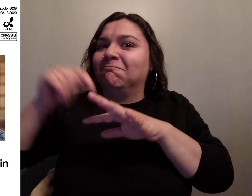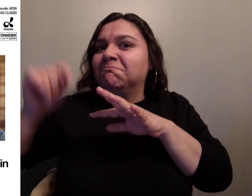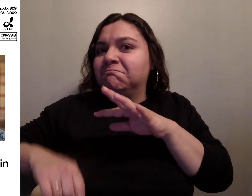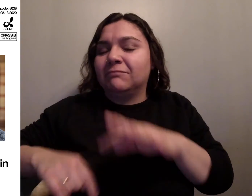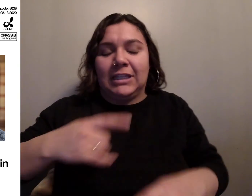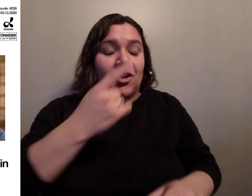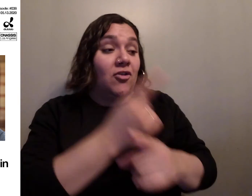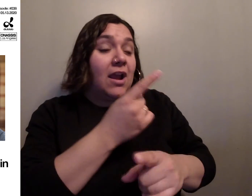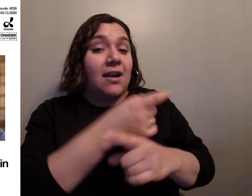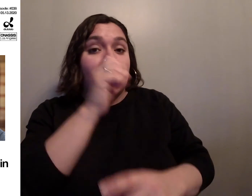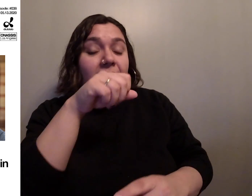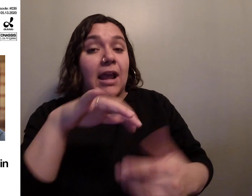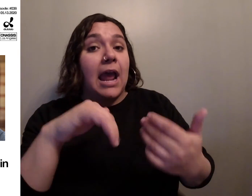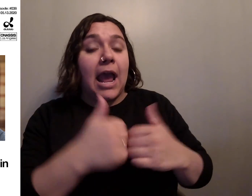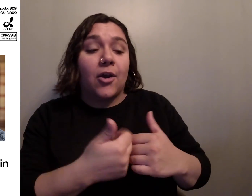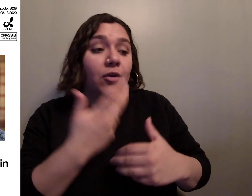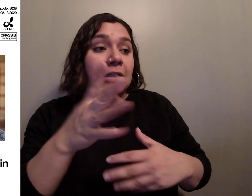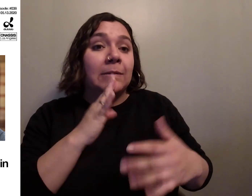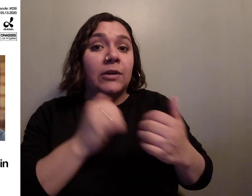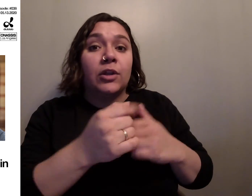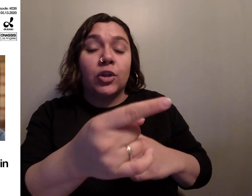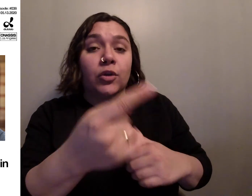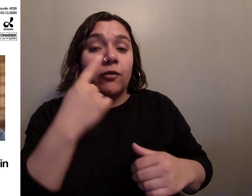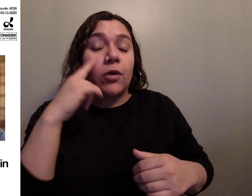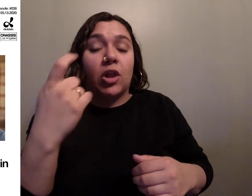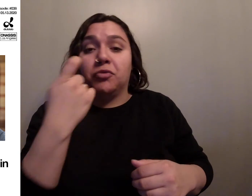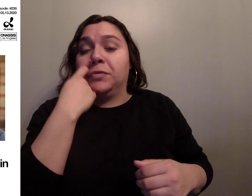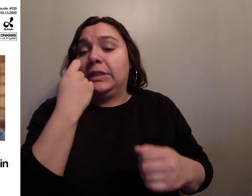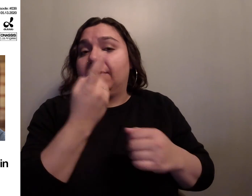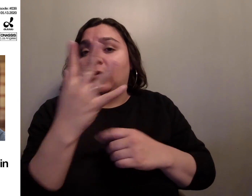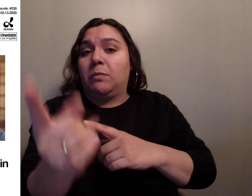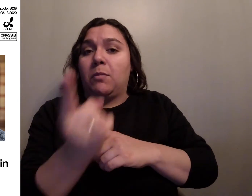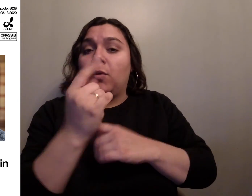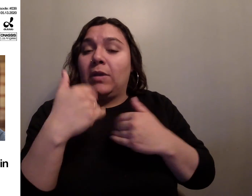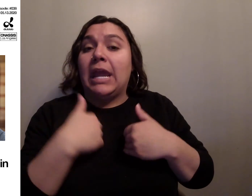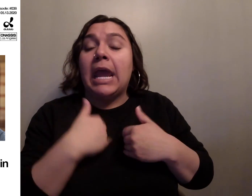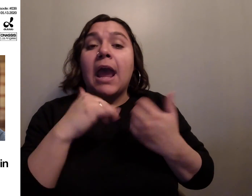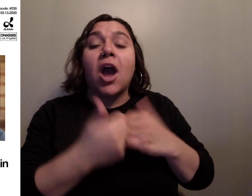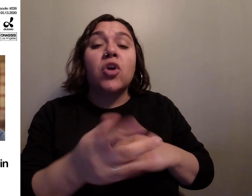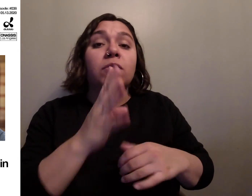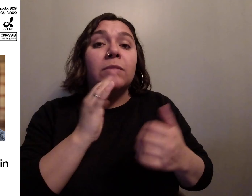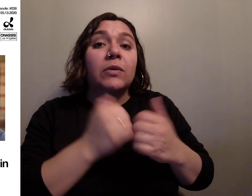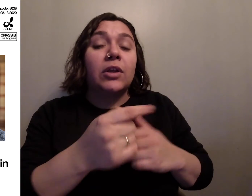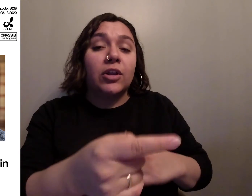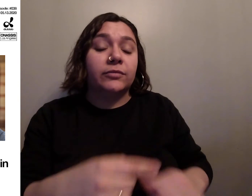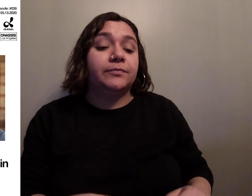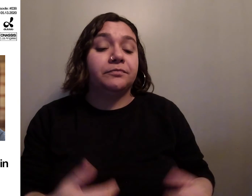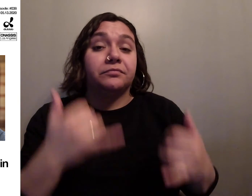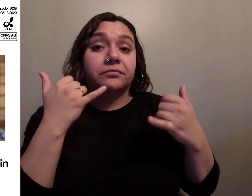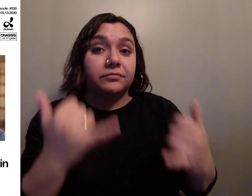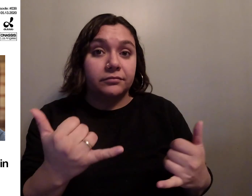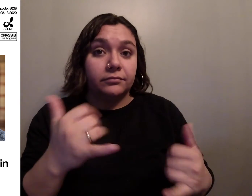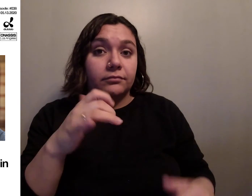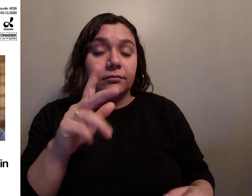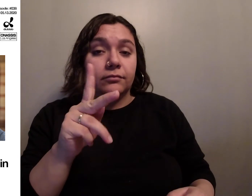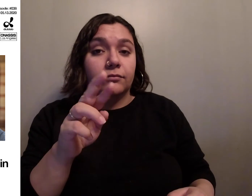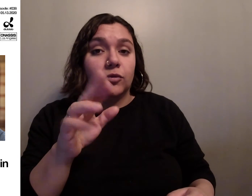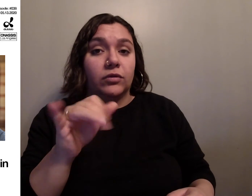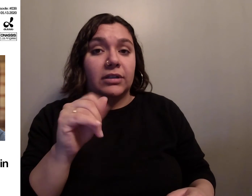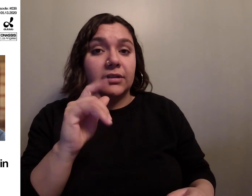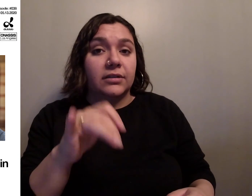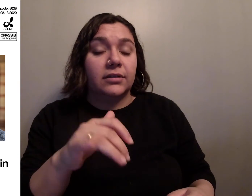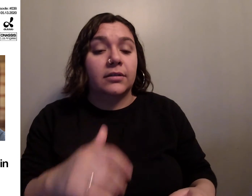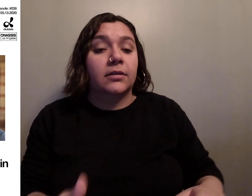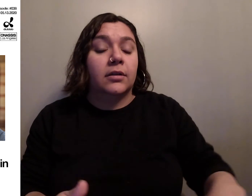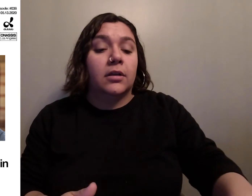It is very beautiful, and it's quite profound. It really is. And how does it speak to you in the last few moments we have? How does it speak